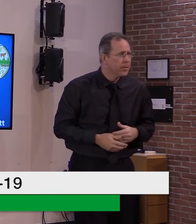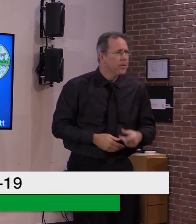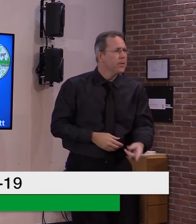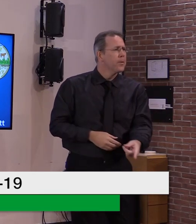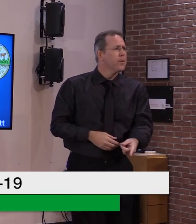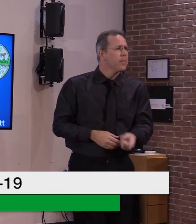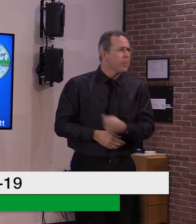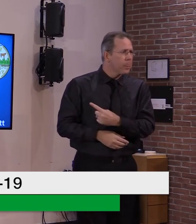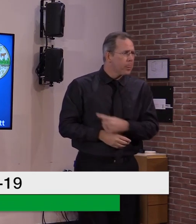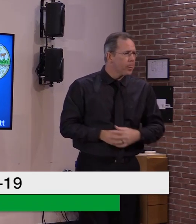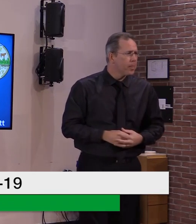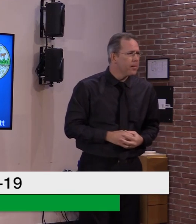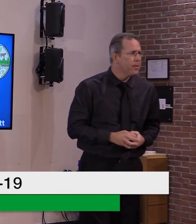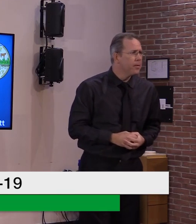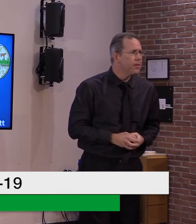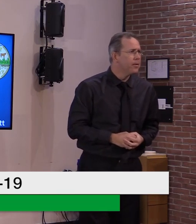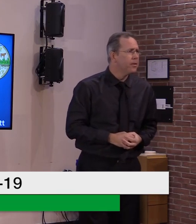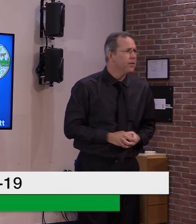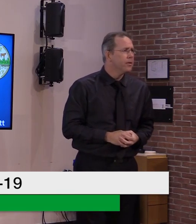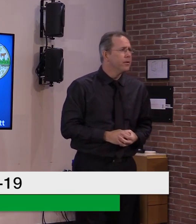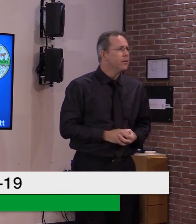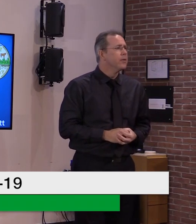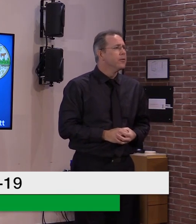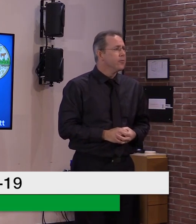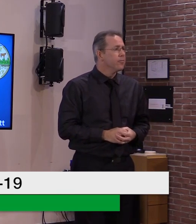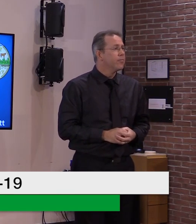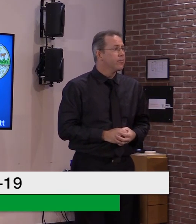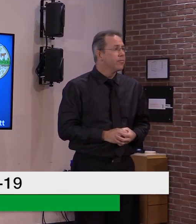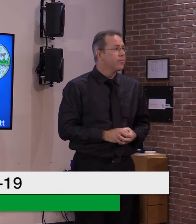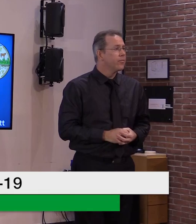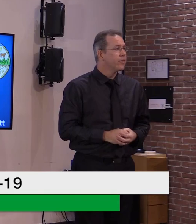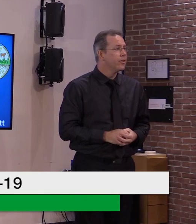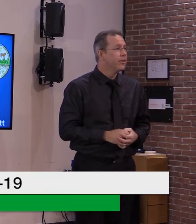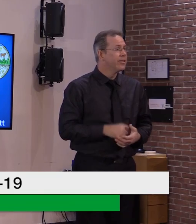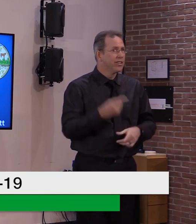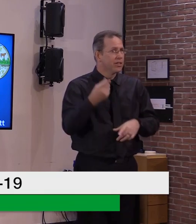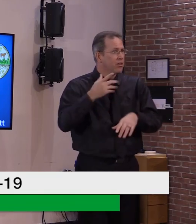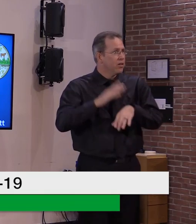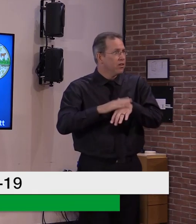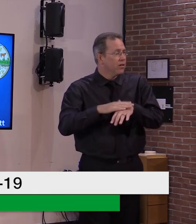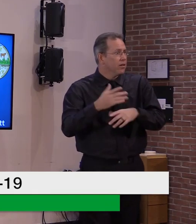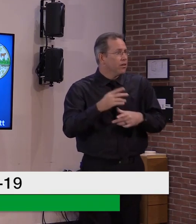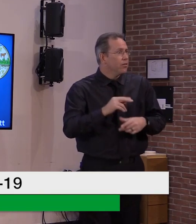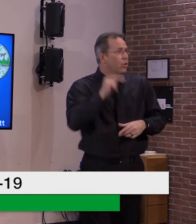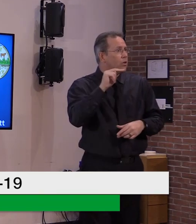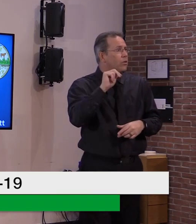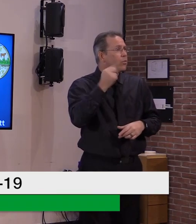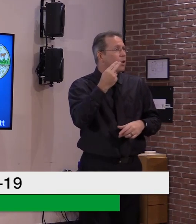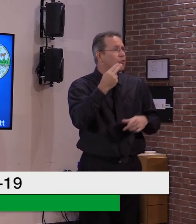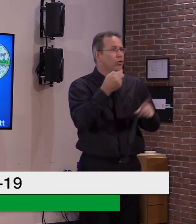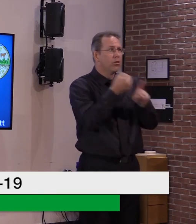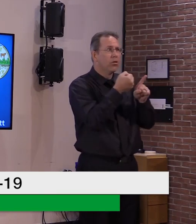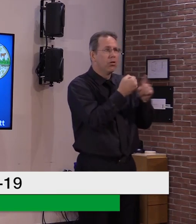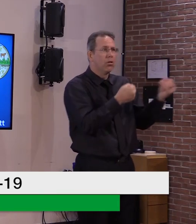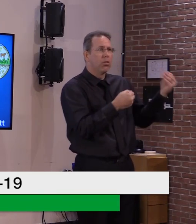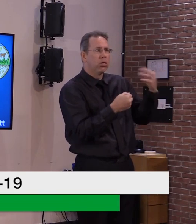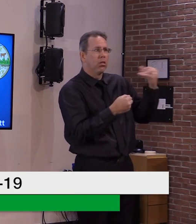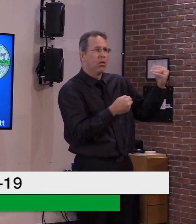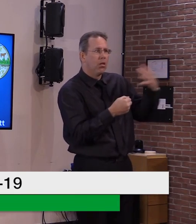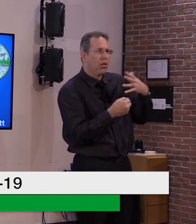virus infiltrating through cross-border travel are your contact tracers